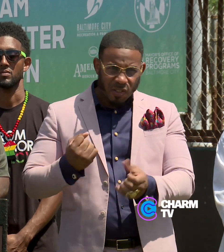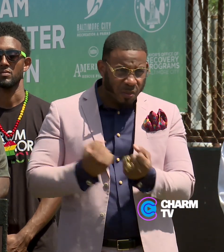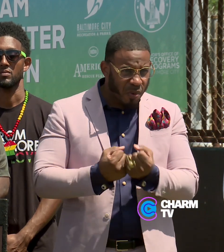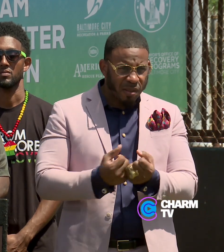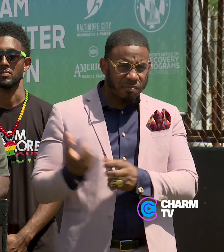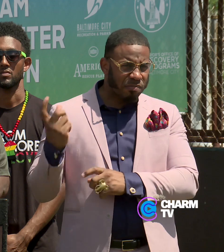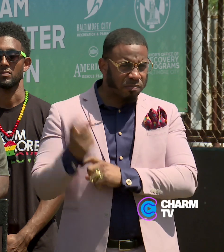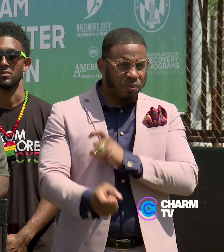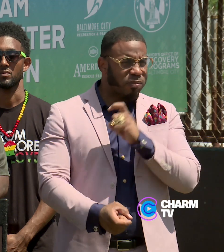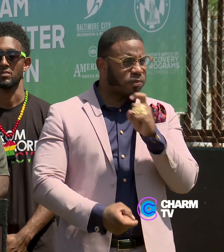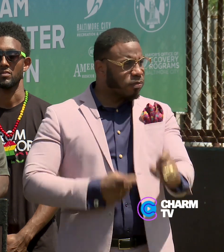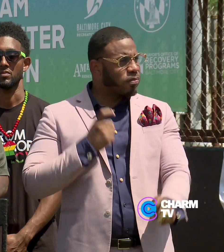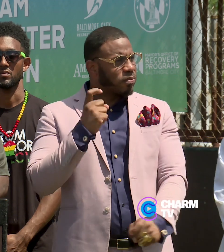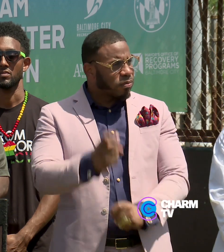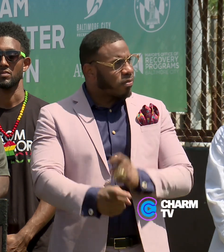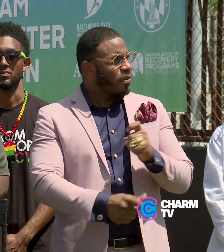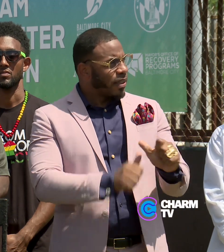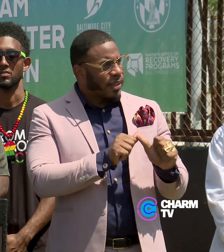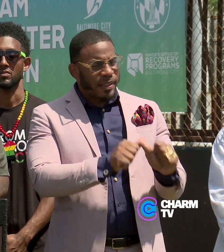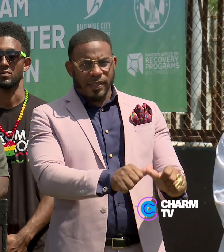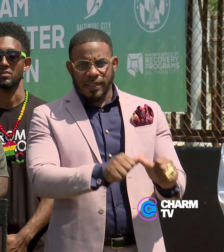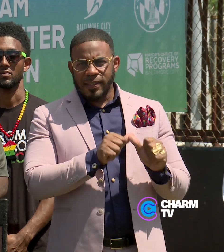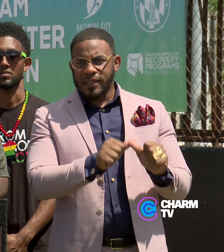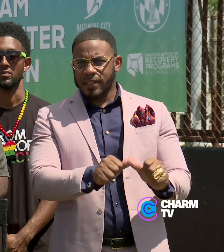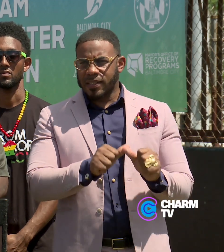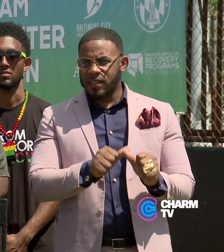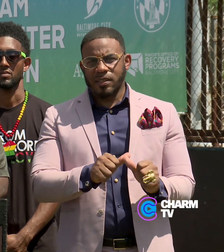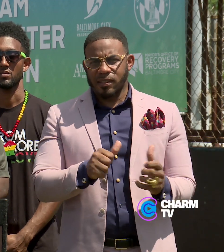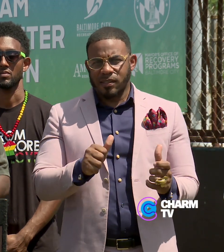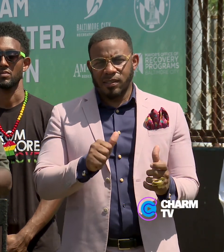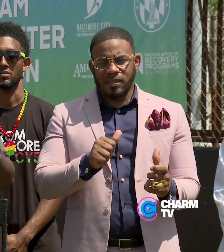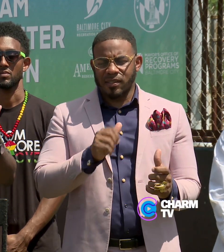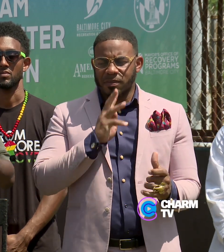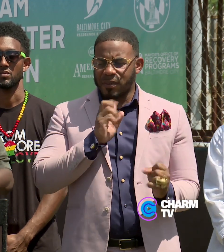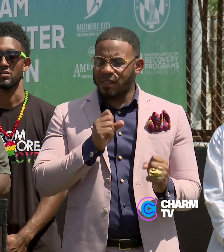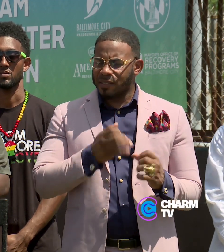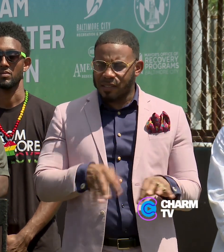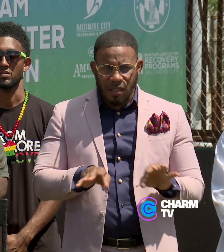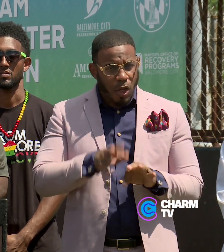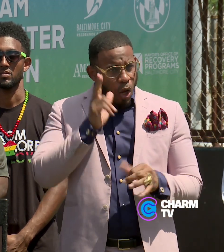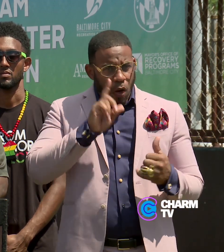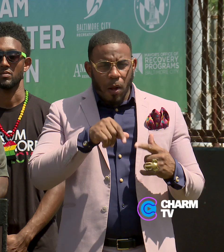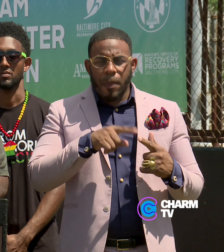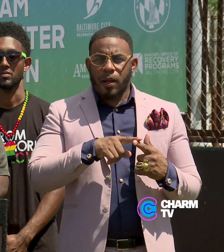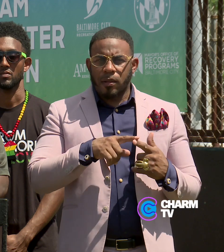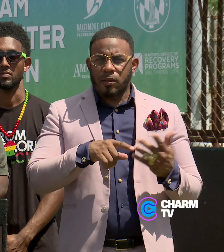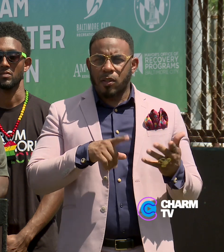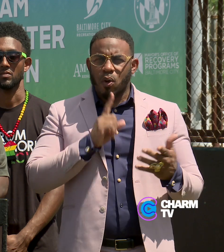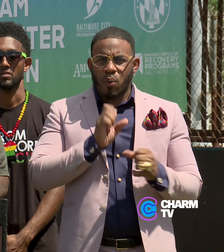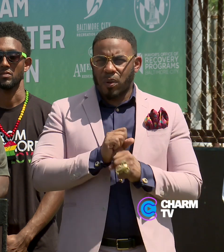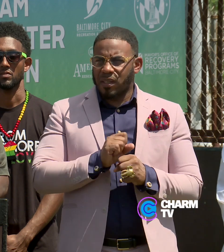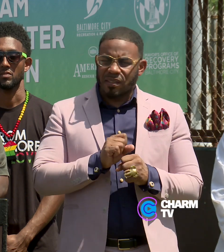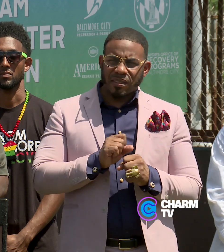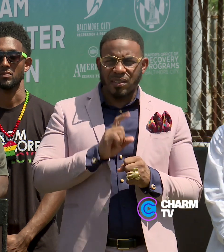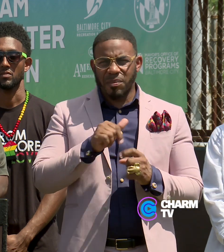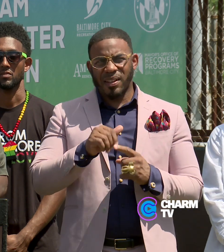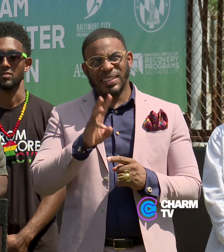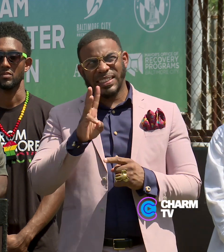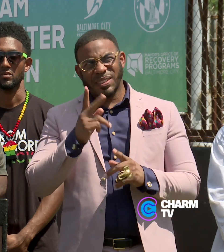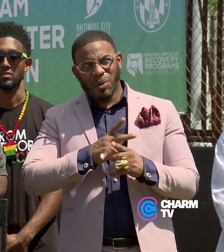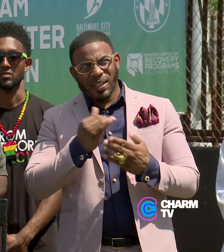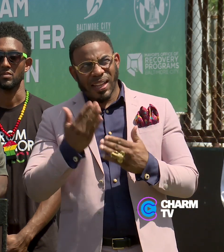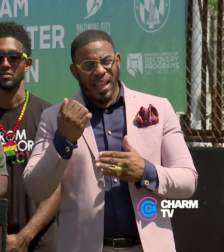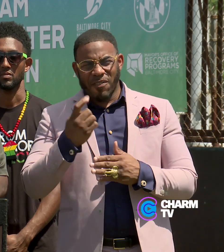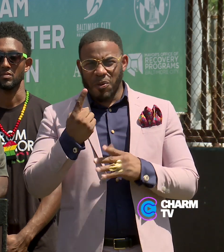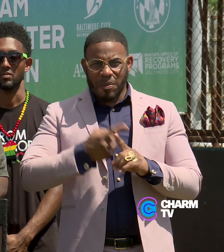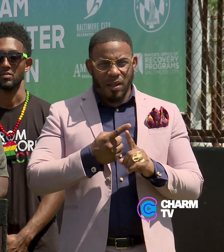has continued to do, it speaks volumes. You heard him earlier speak about this, really literally about 6 projects in the last